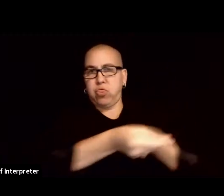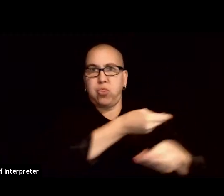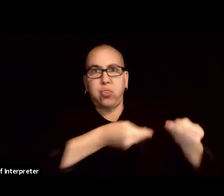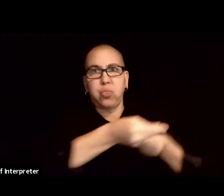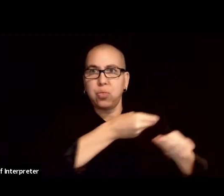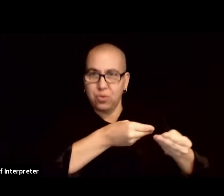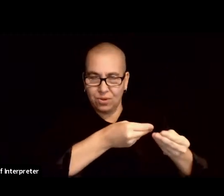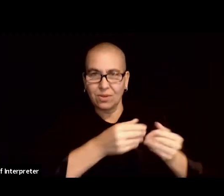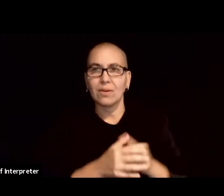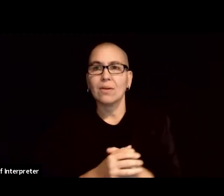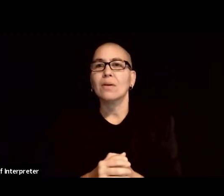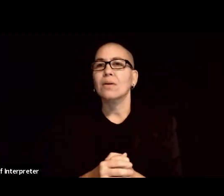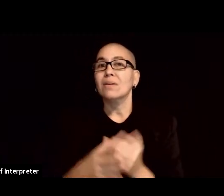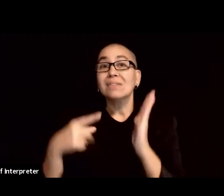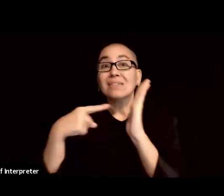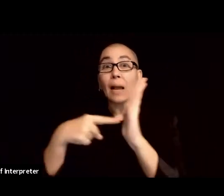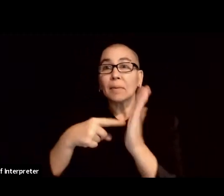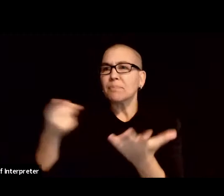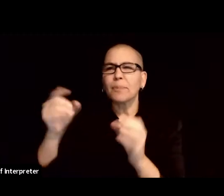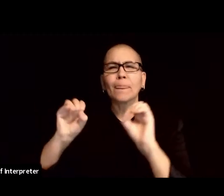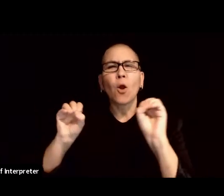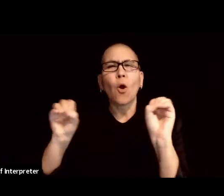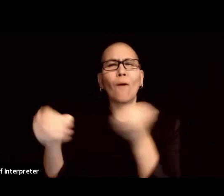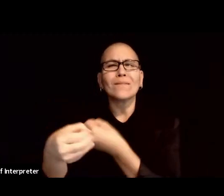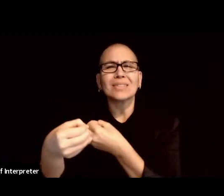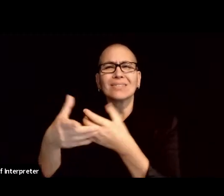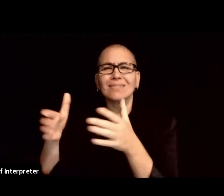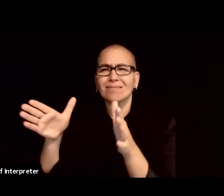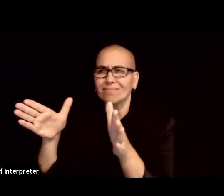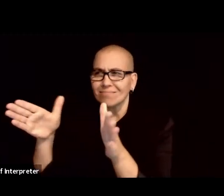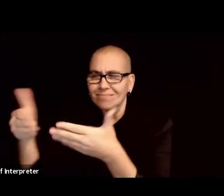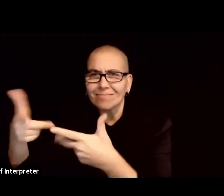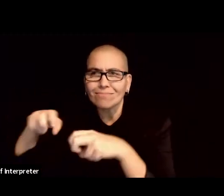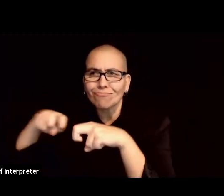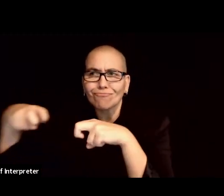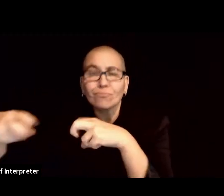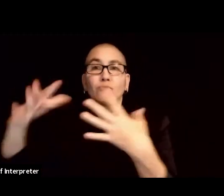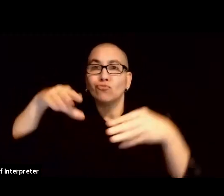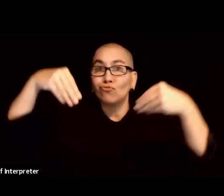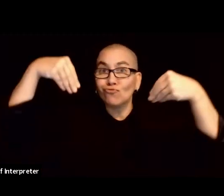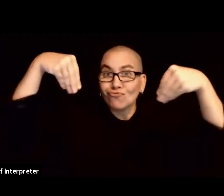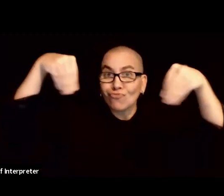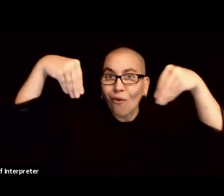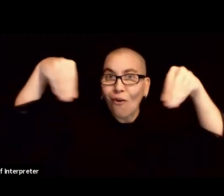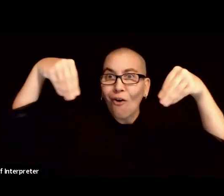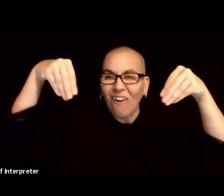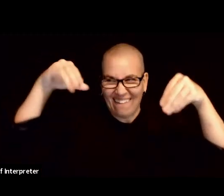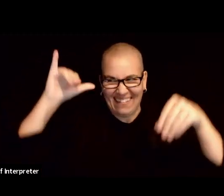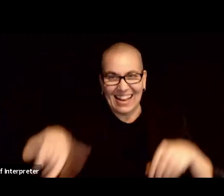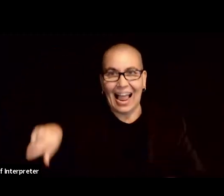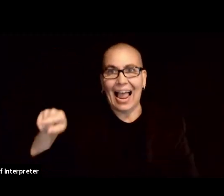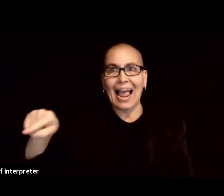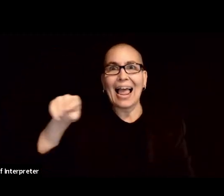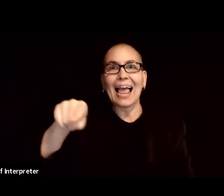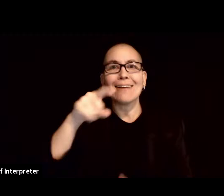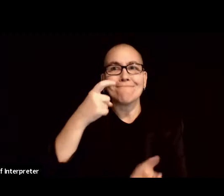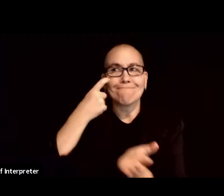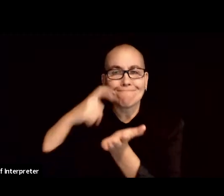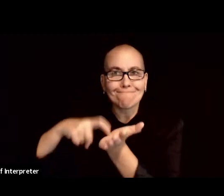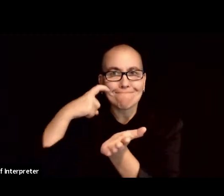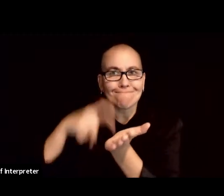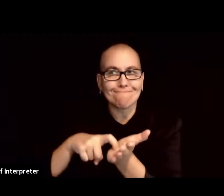offices. A workplace outbreak counts the cases of employees and not any customers or patrons of